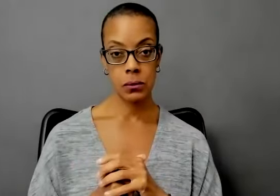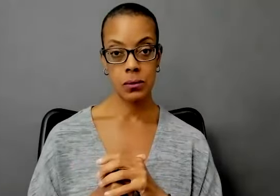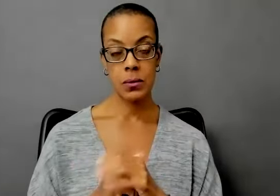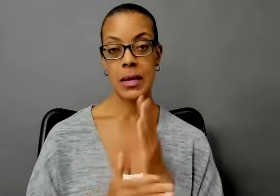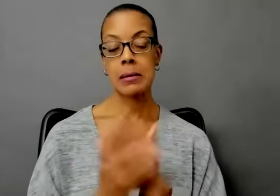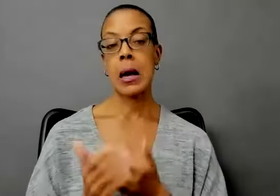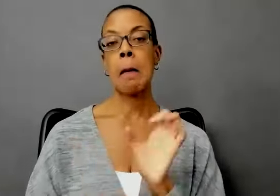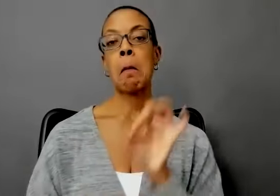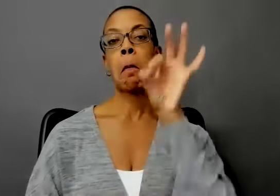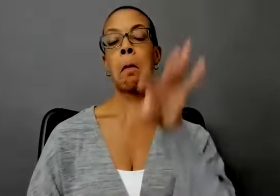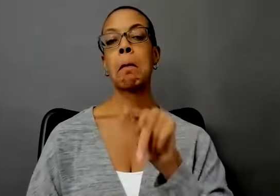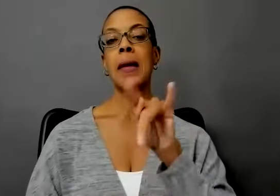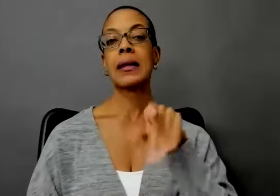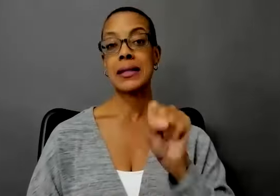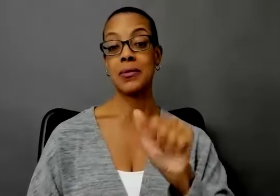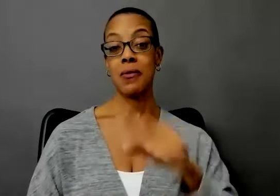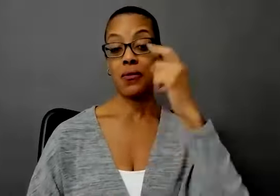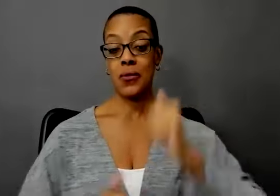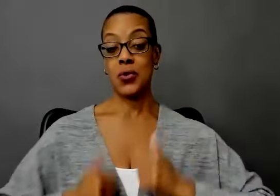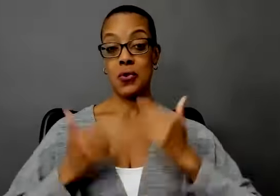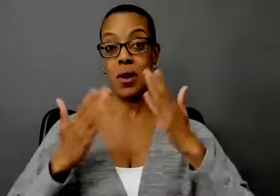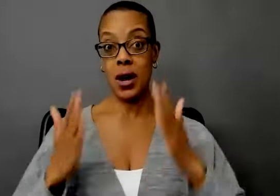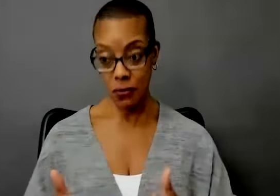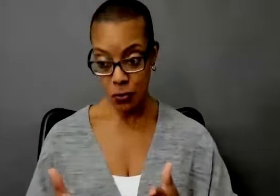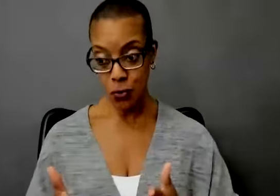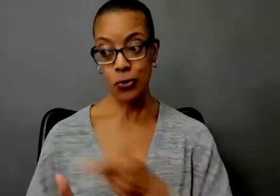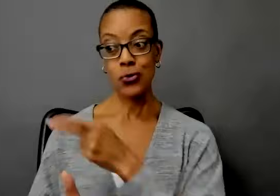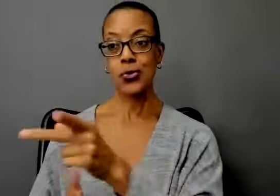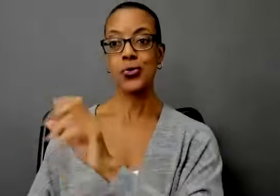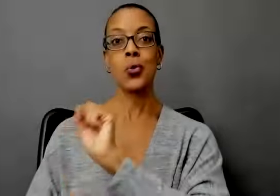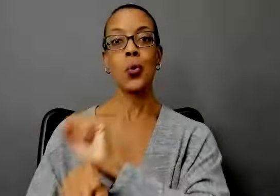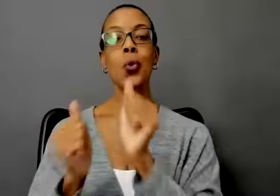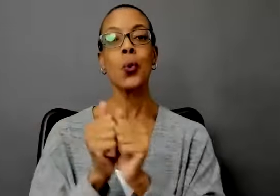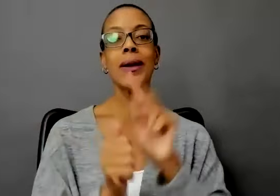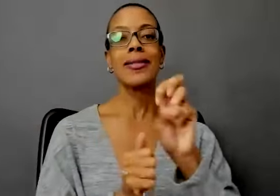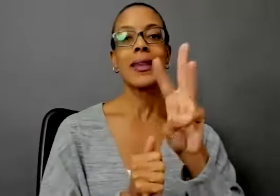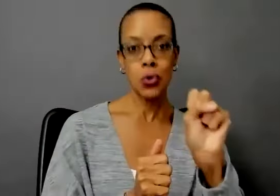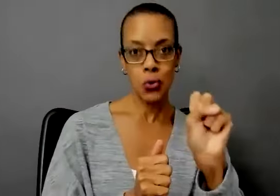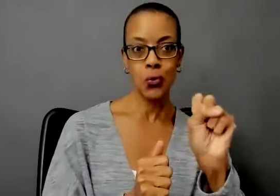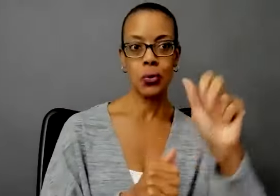might have for survivors that are working with news media and how to approach that?